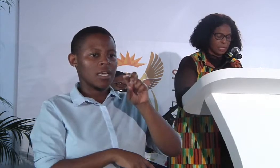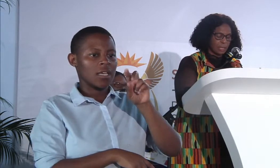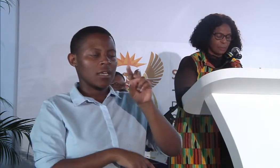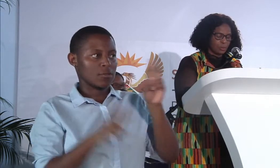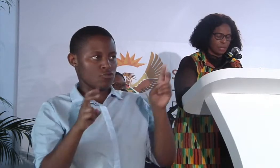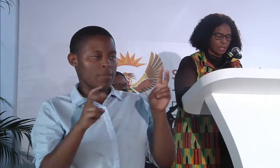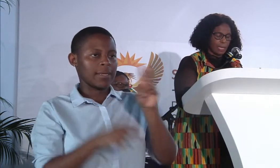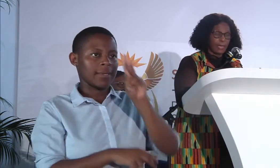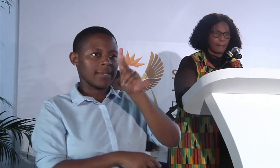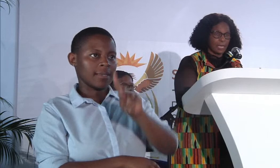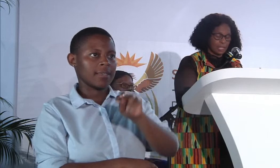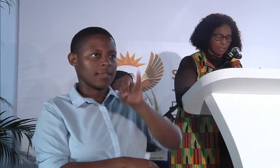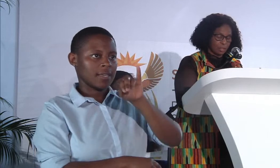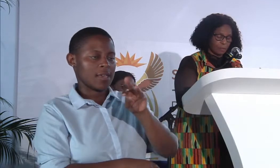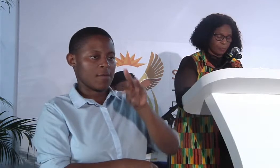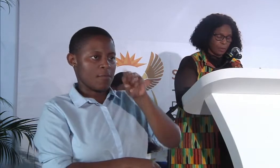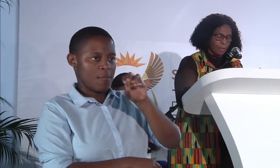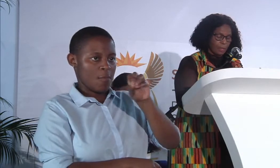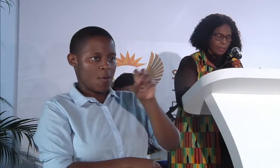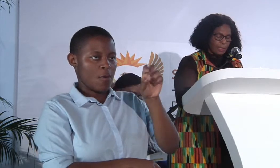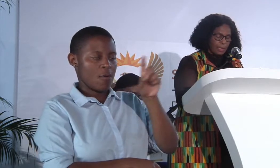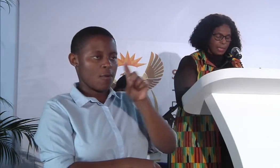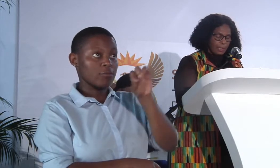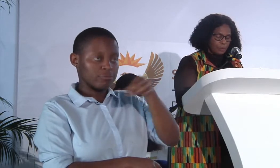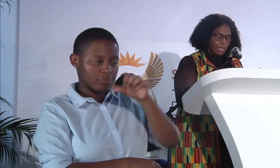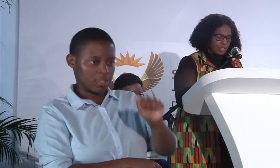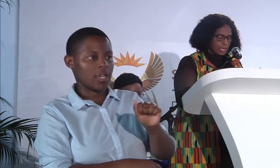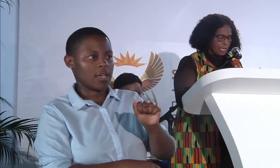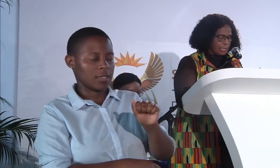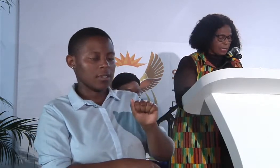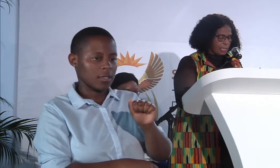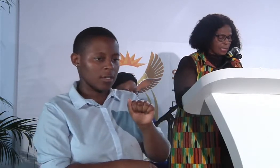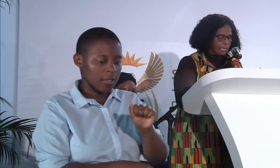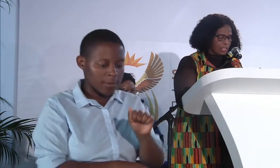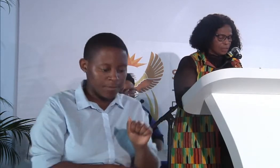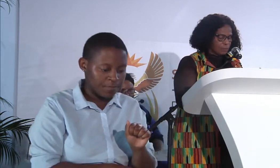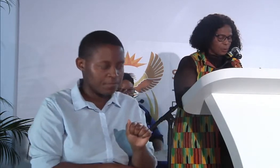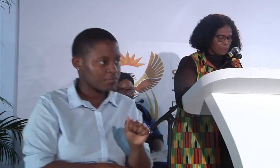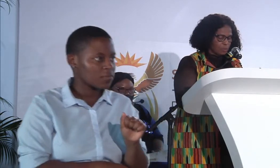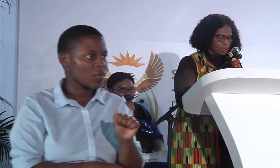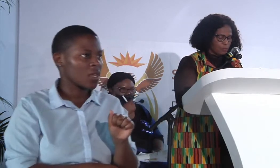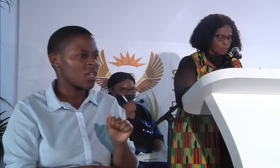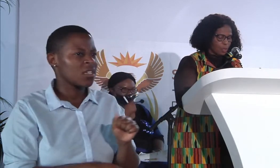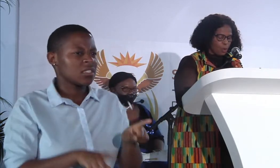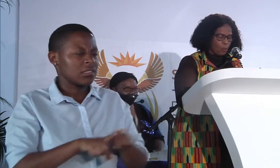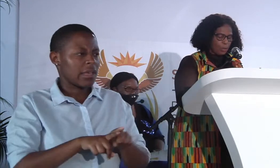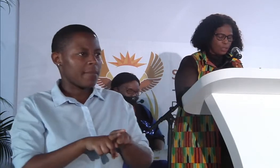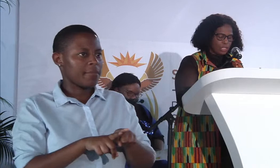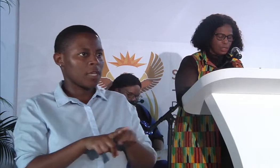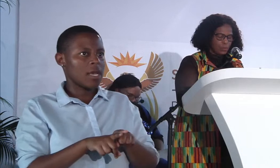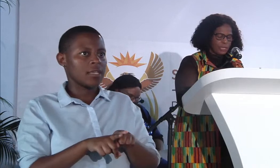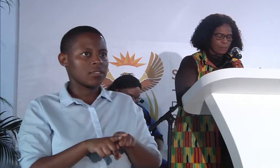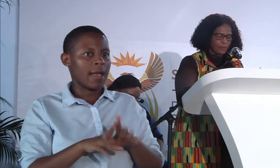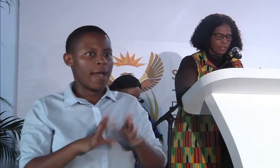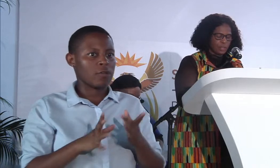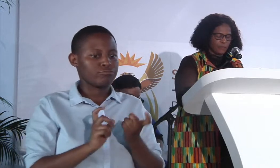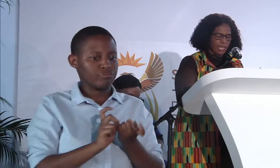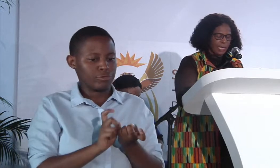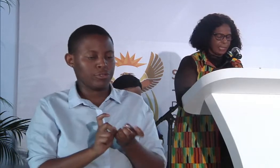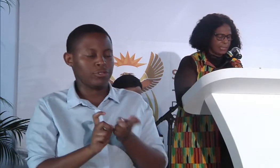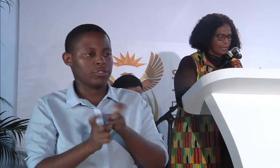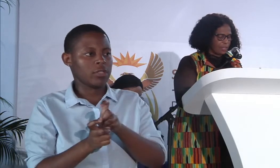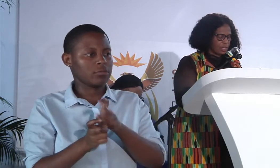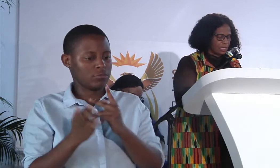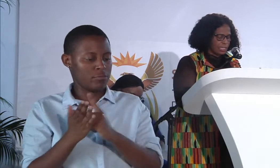substance abuse matters, education and recreation programs. We continue with the provision of